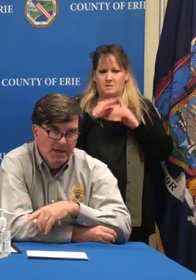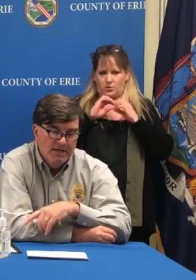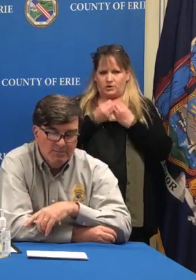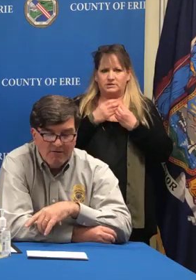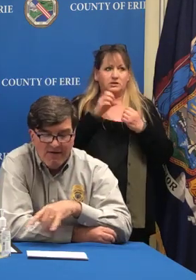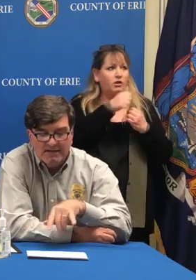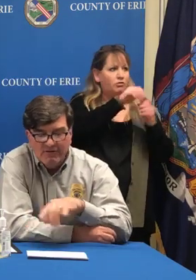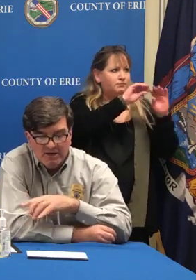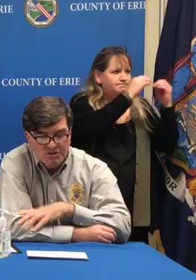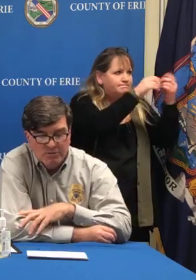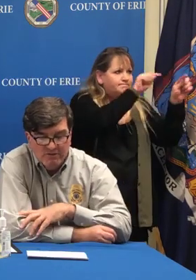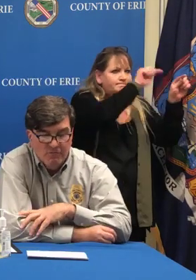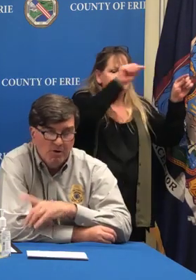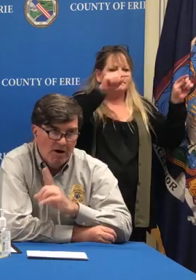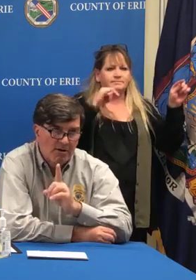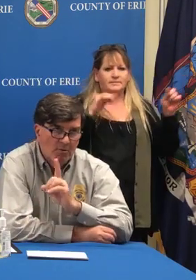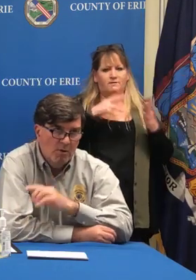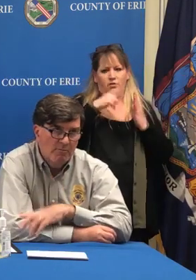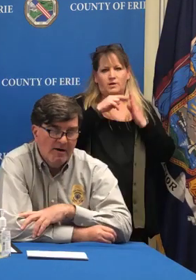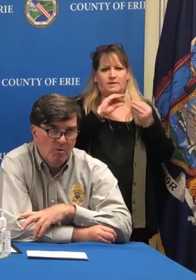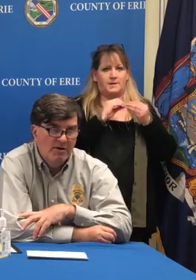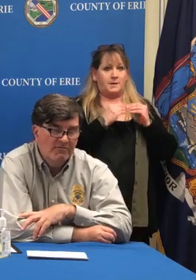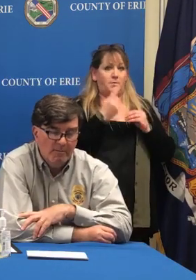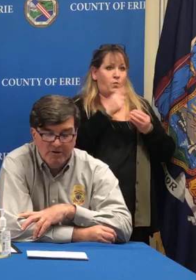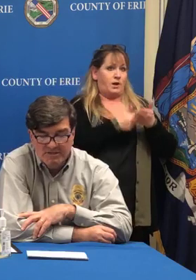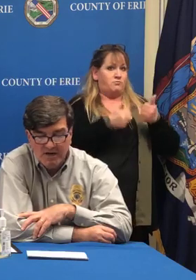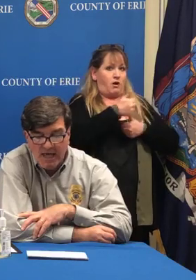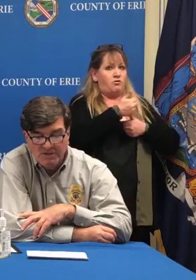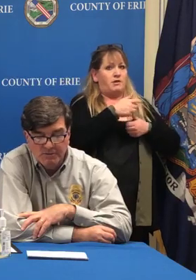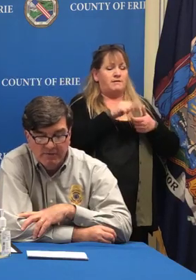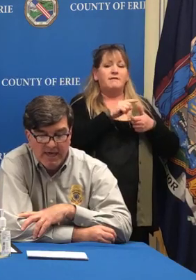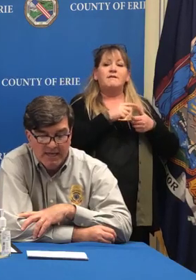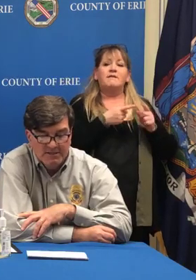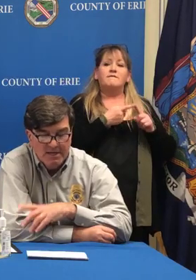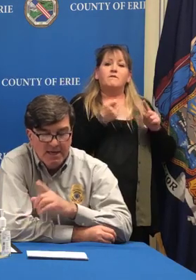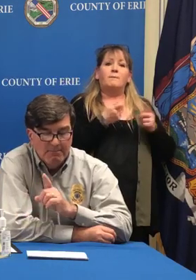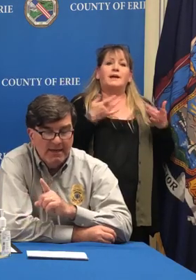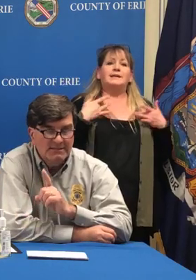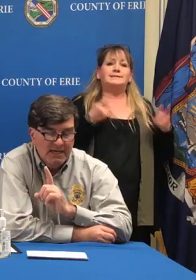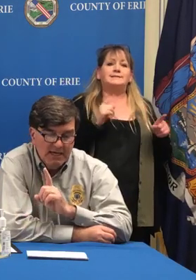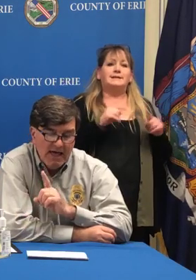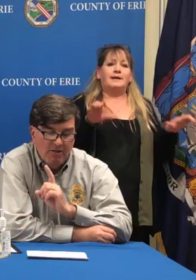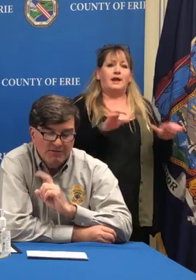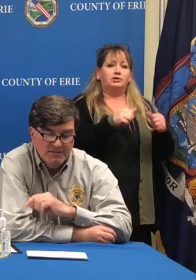operations. As a matter of fact, if I could just read for you, our number one priority from our incident action plan is